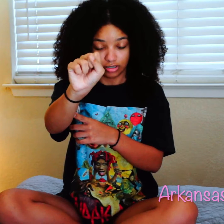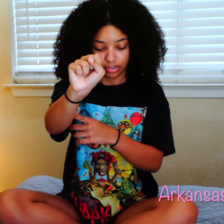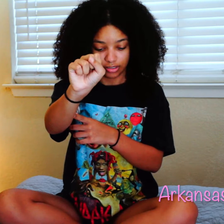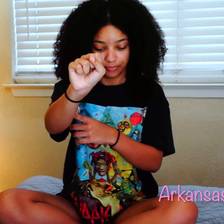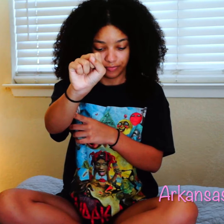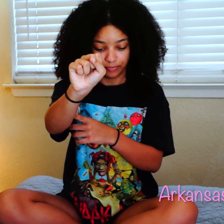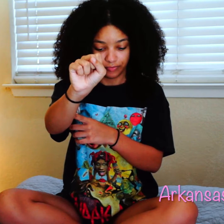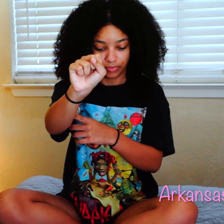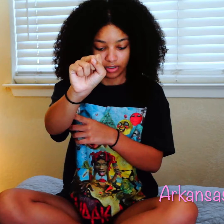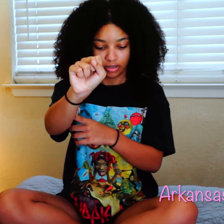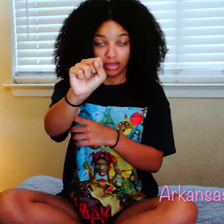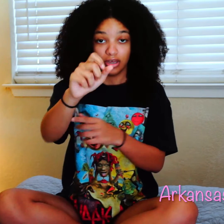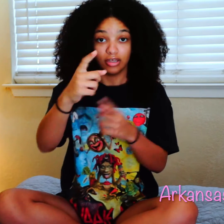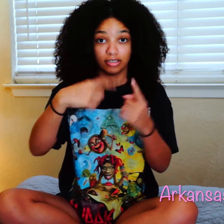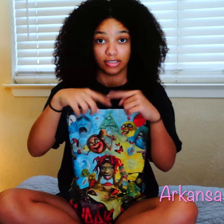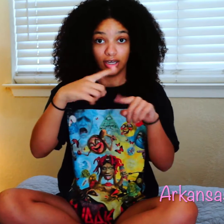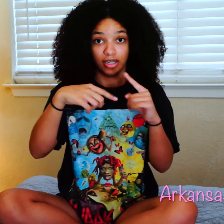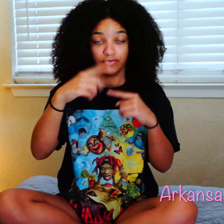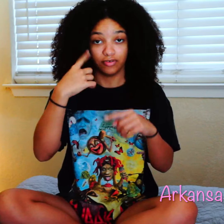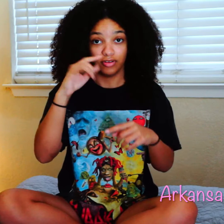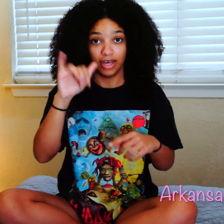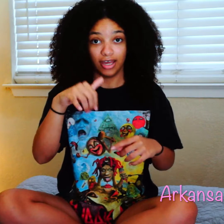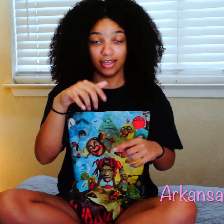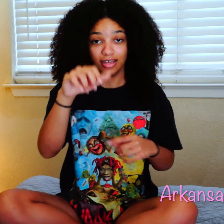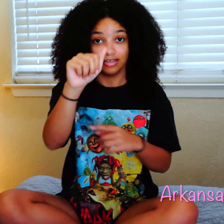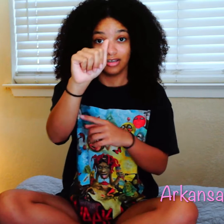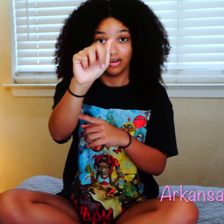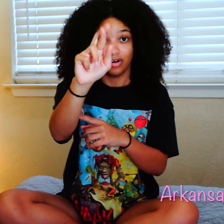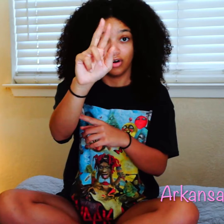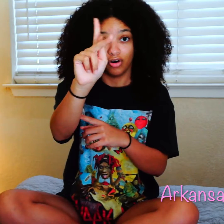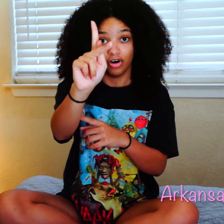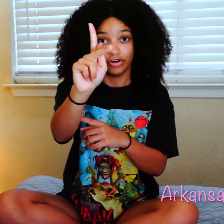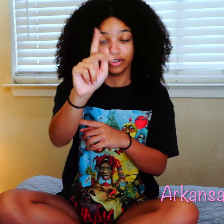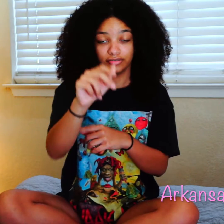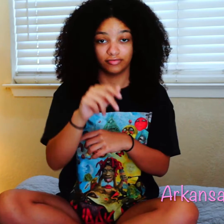Arkansas. The sign for that is arc.